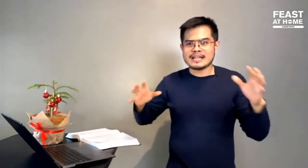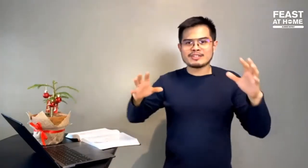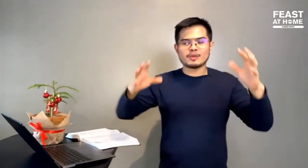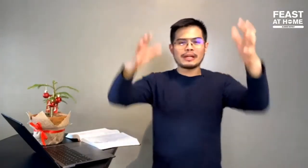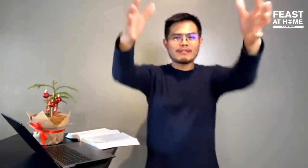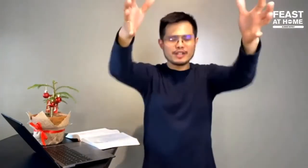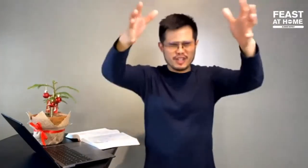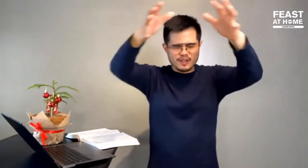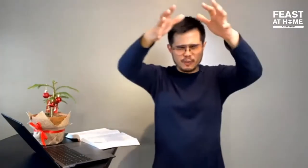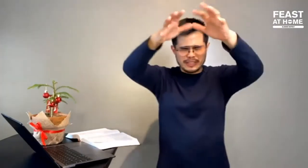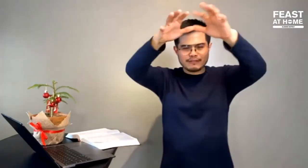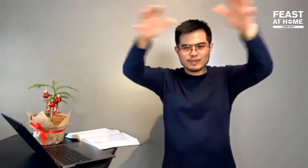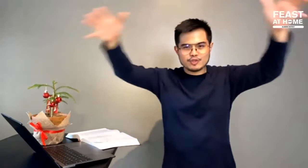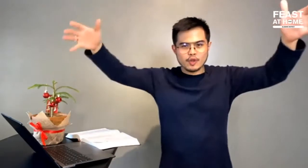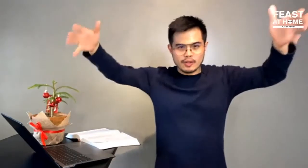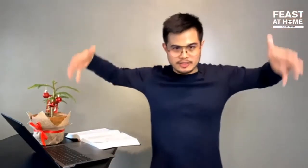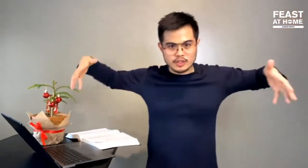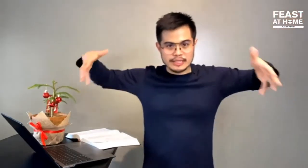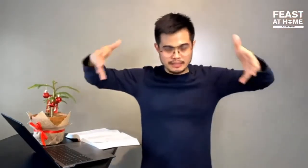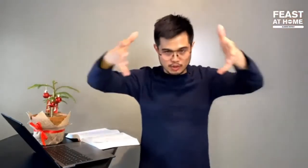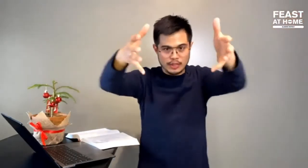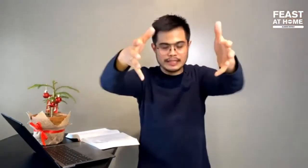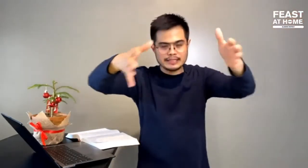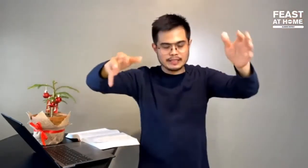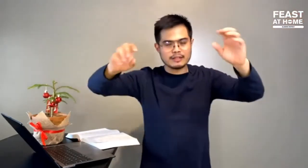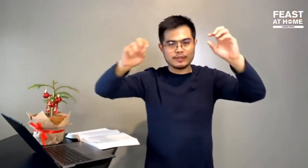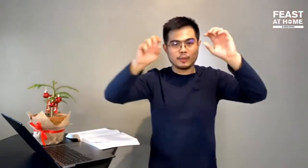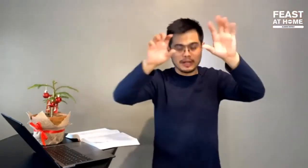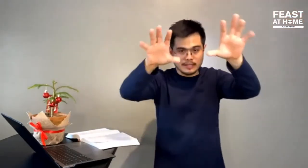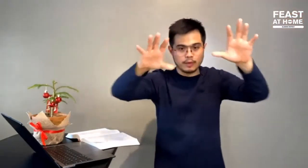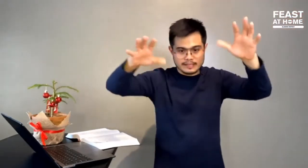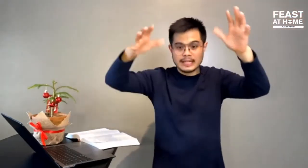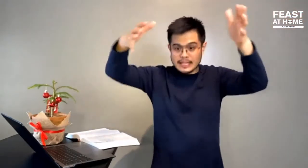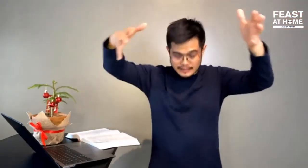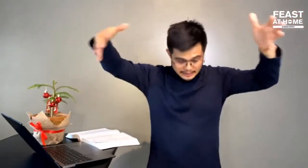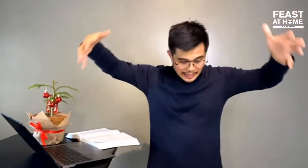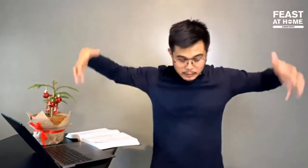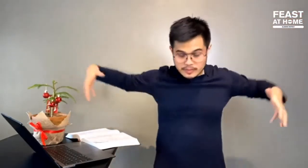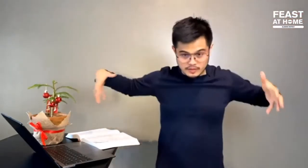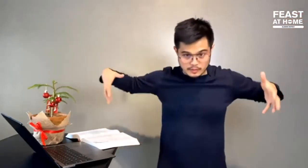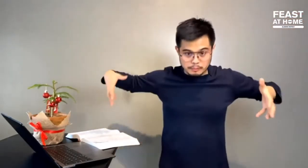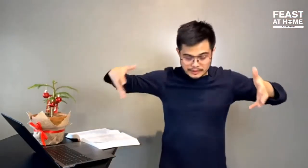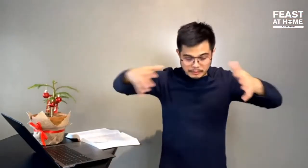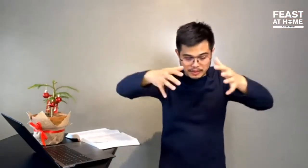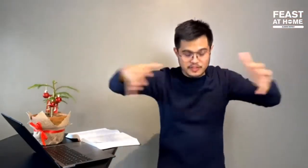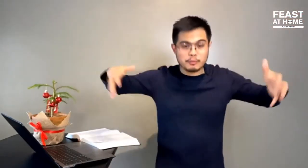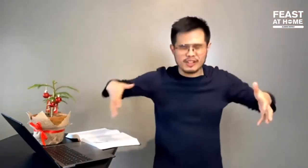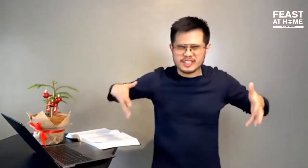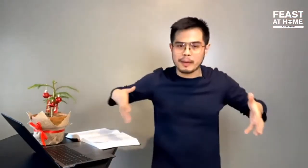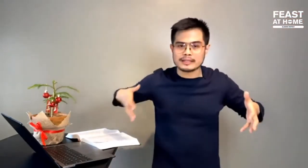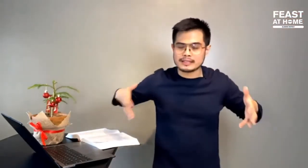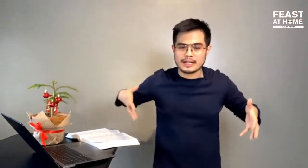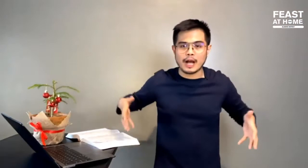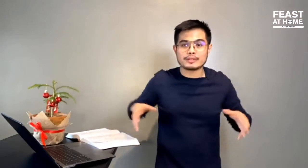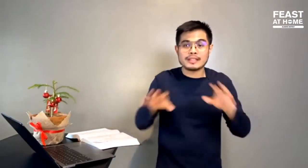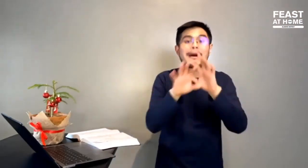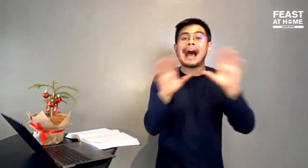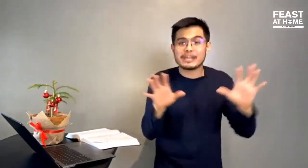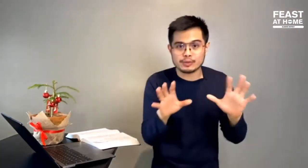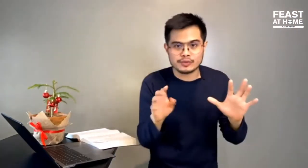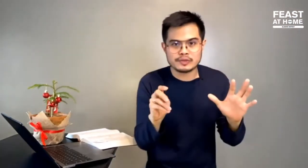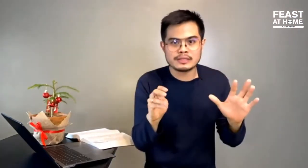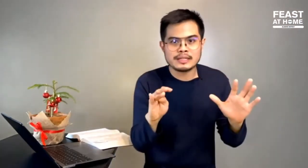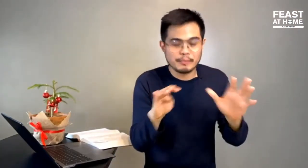this. So whatever you saw on screen during that interview where he was, that was pretty much a small spot in their house